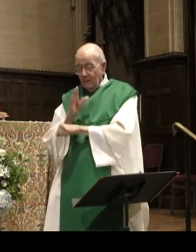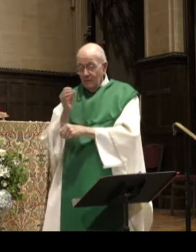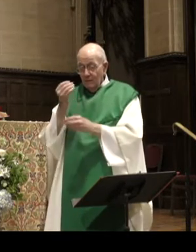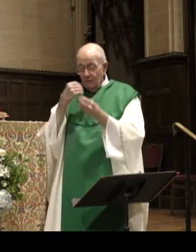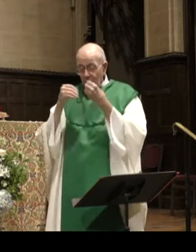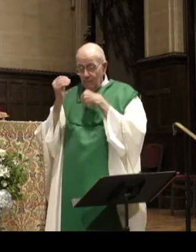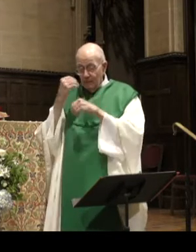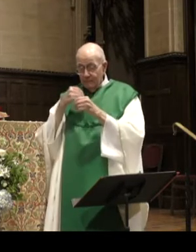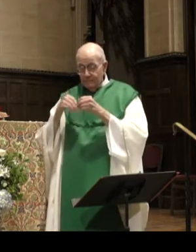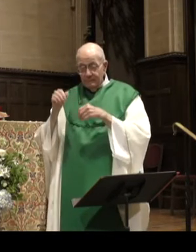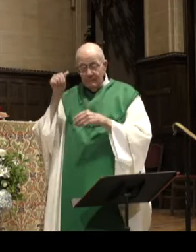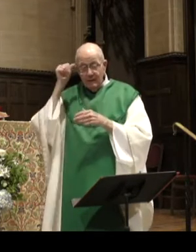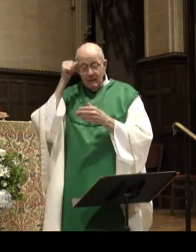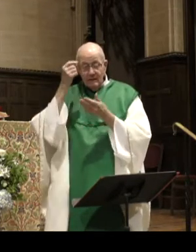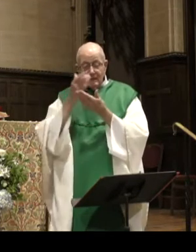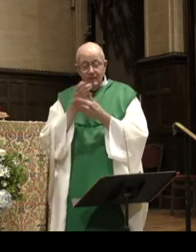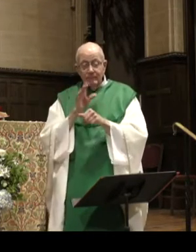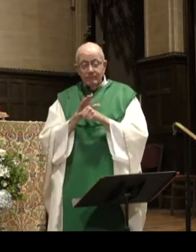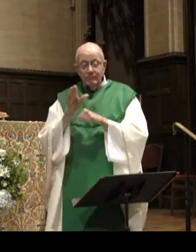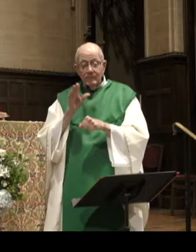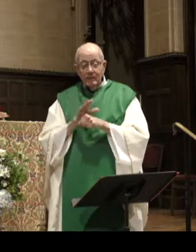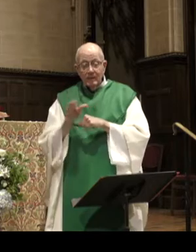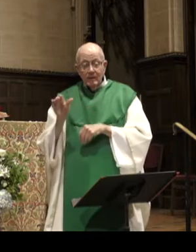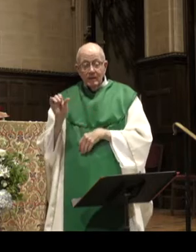Full plate he gave to the son.